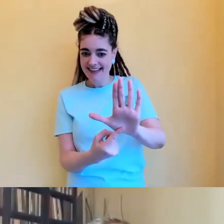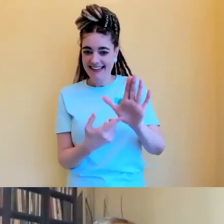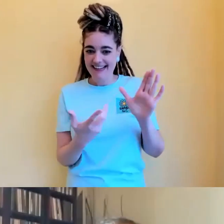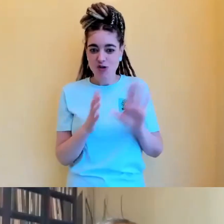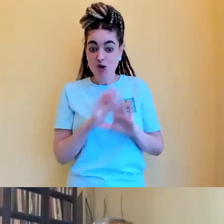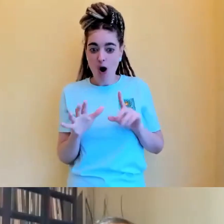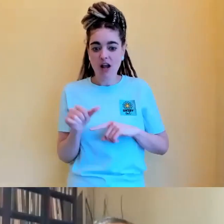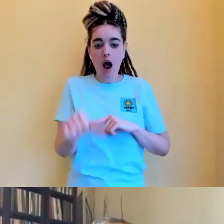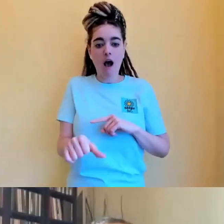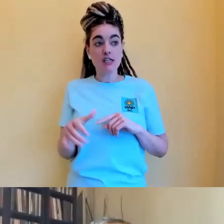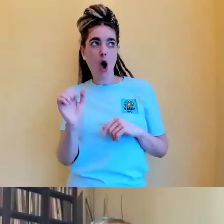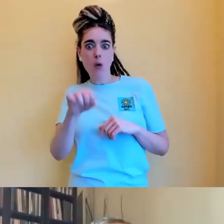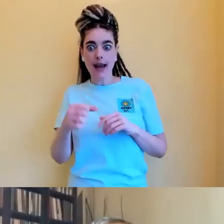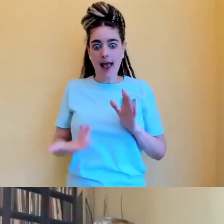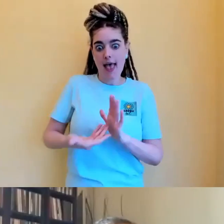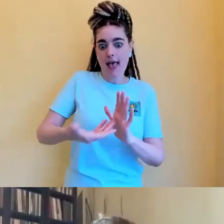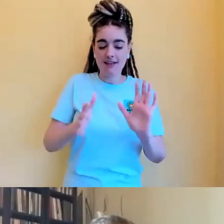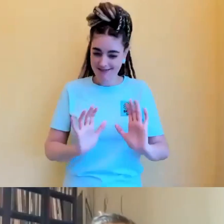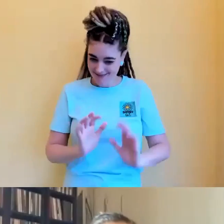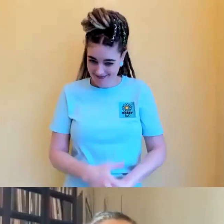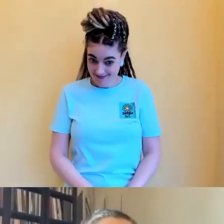a sort of afterthought somebody wants to know.